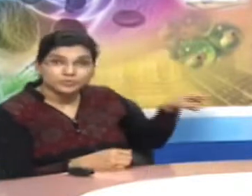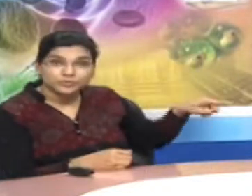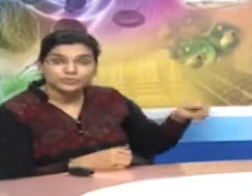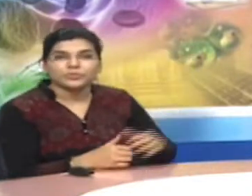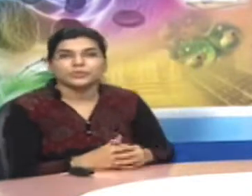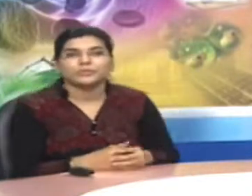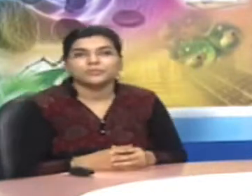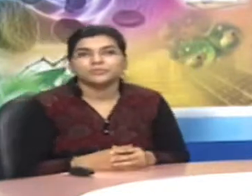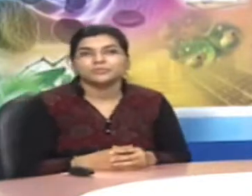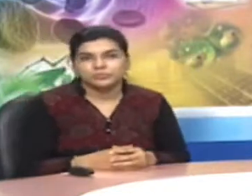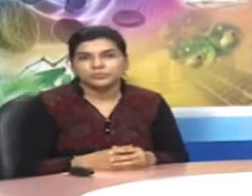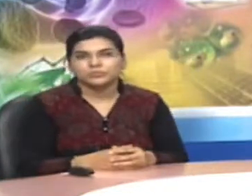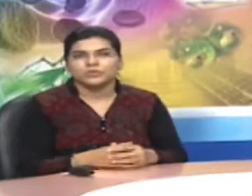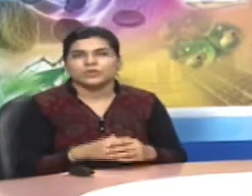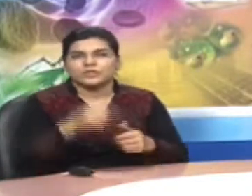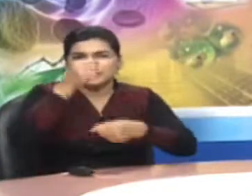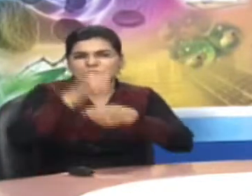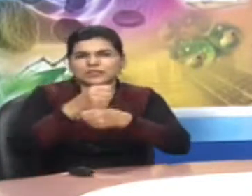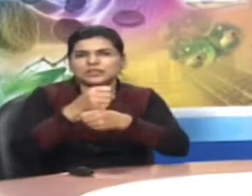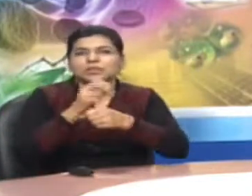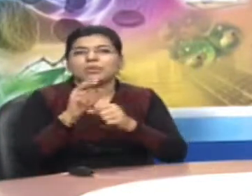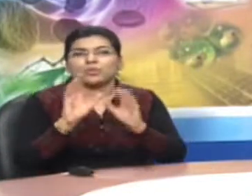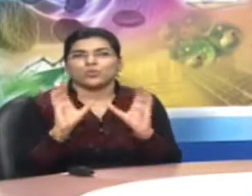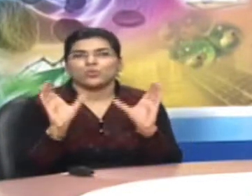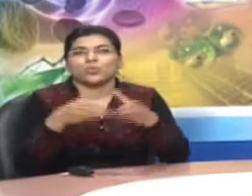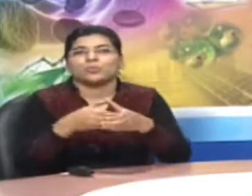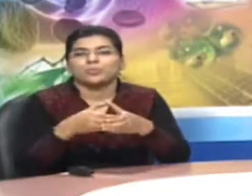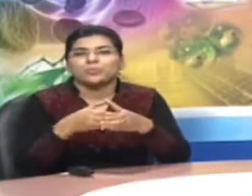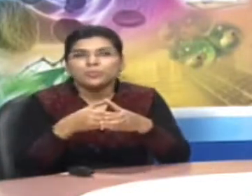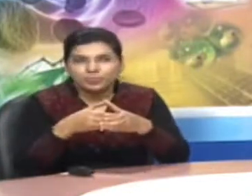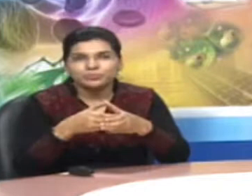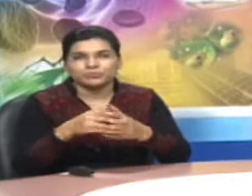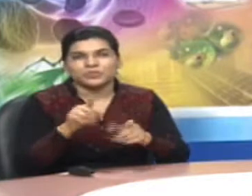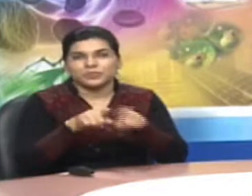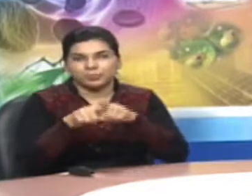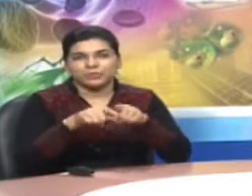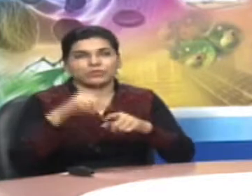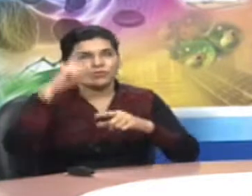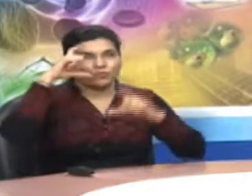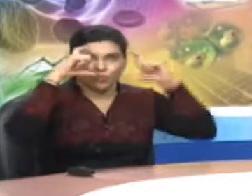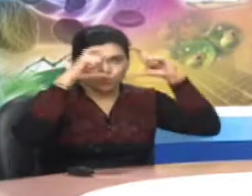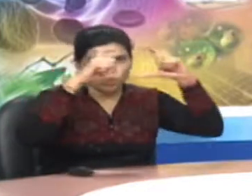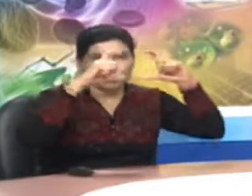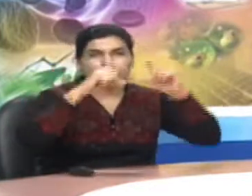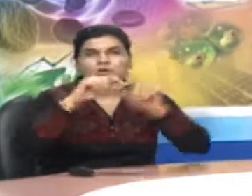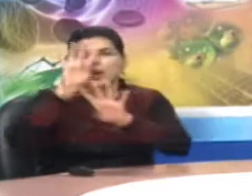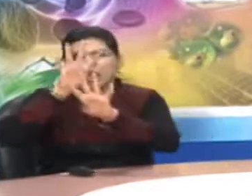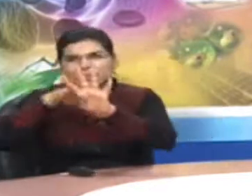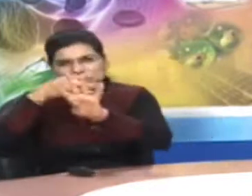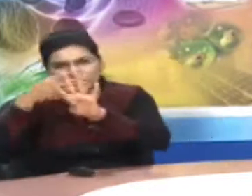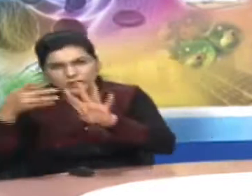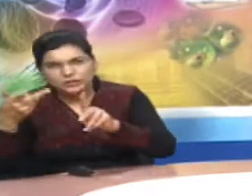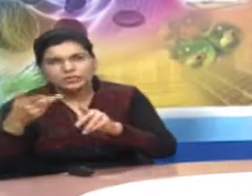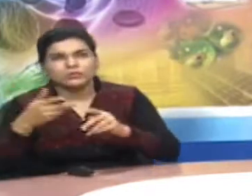Then there is Control plus G, that is to group